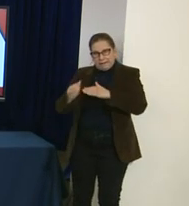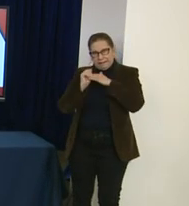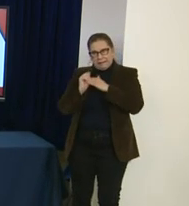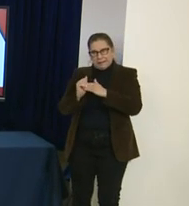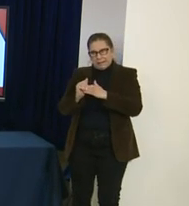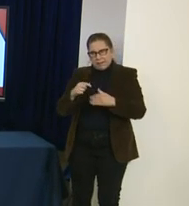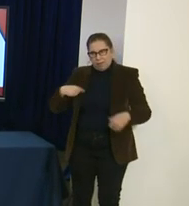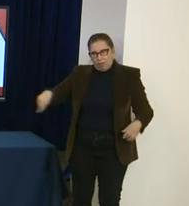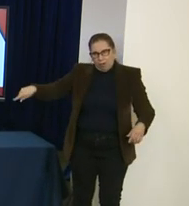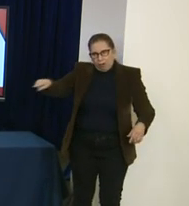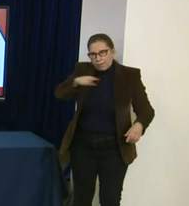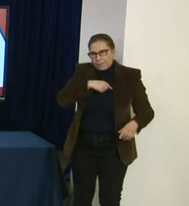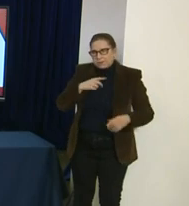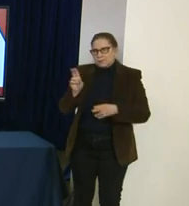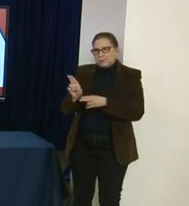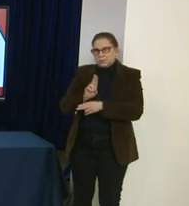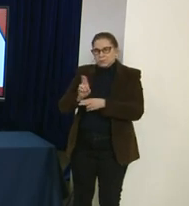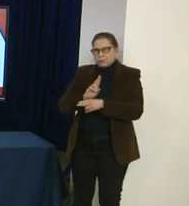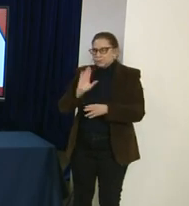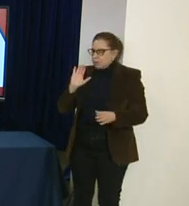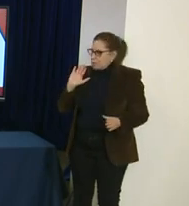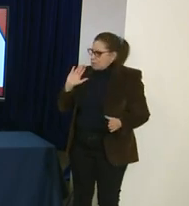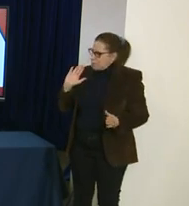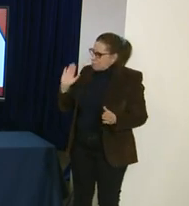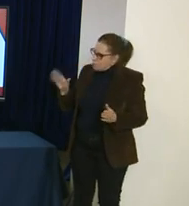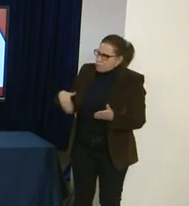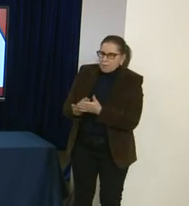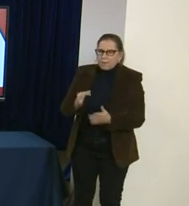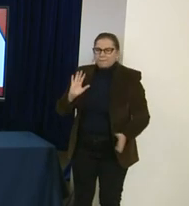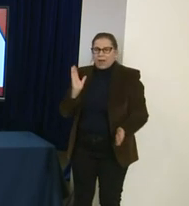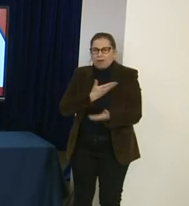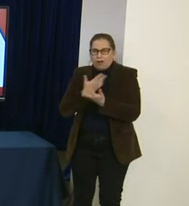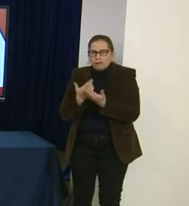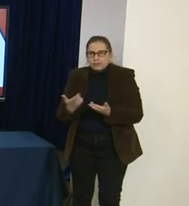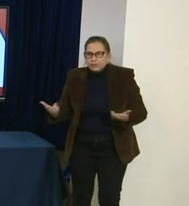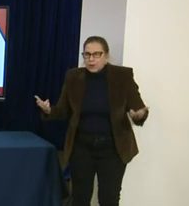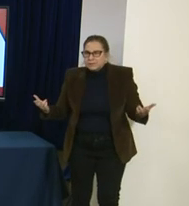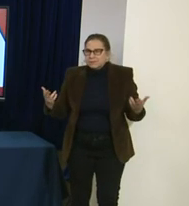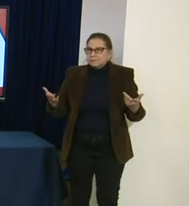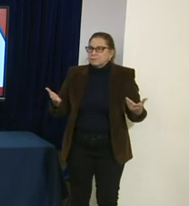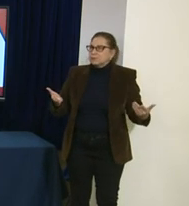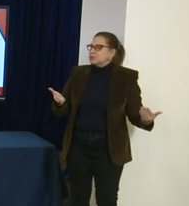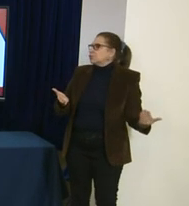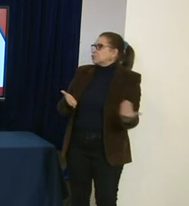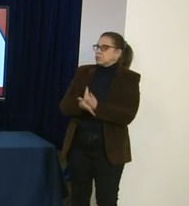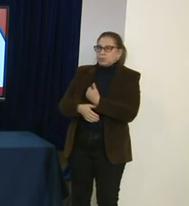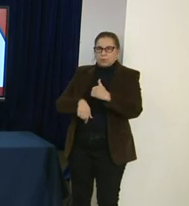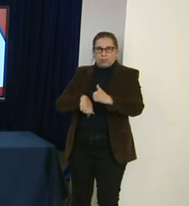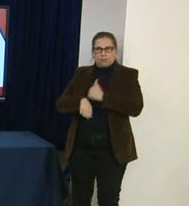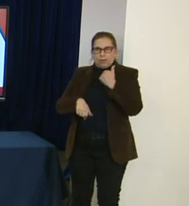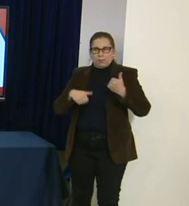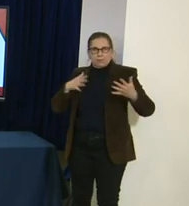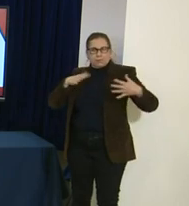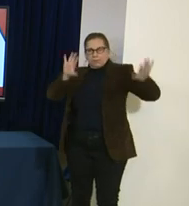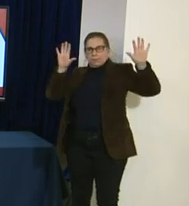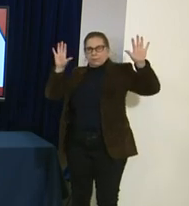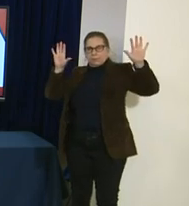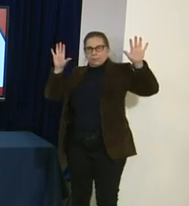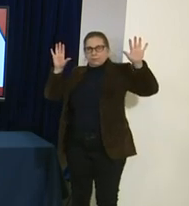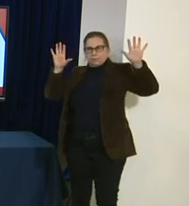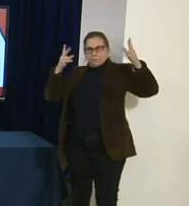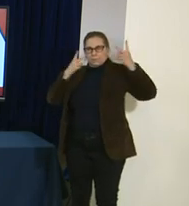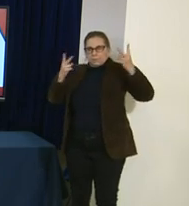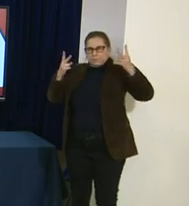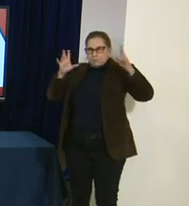confronting this new and unprecedented threat. I also want to mention, again, what the mayor has said time and time again, and that is to be a good